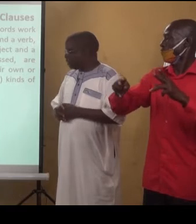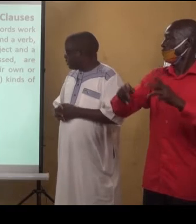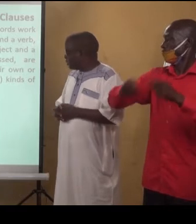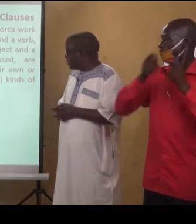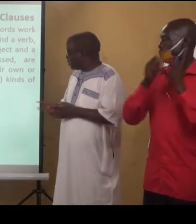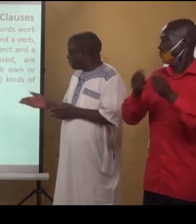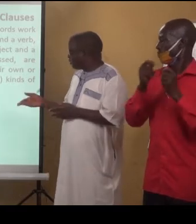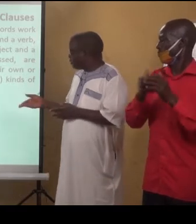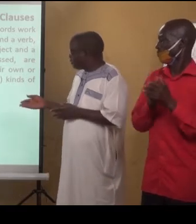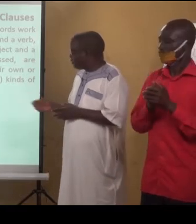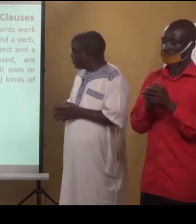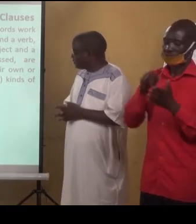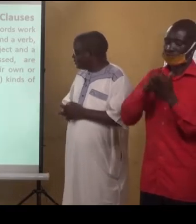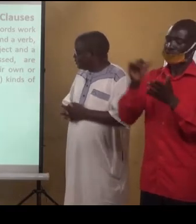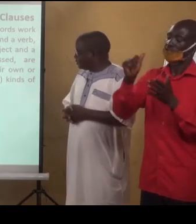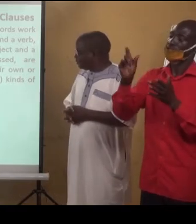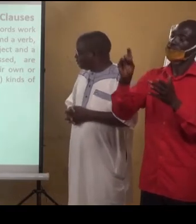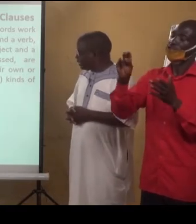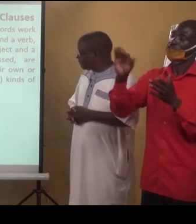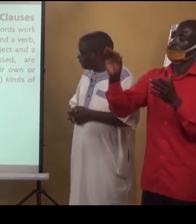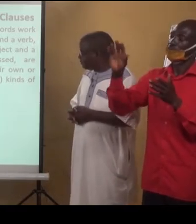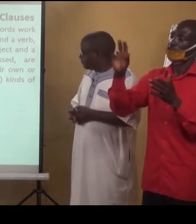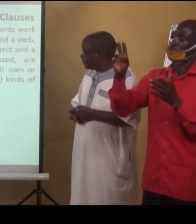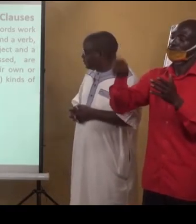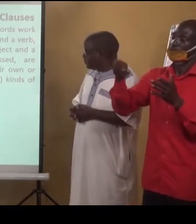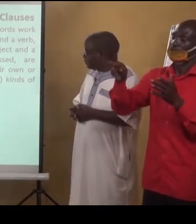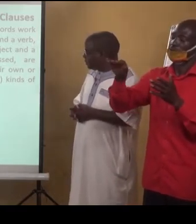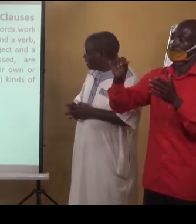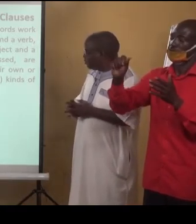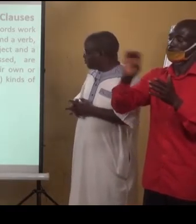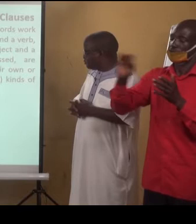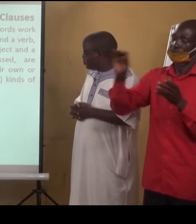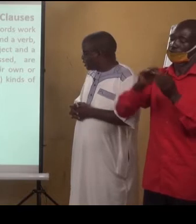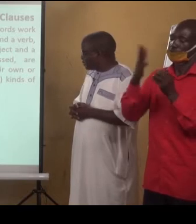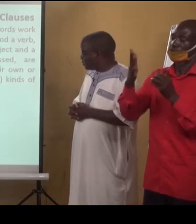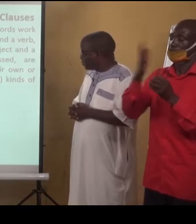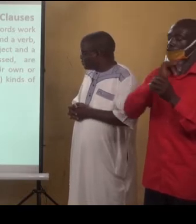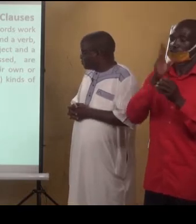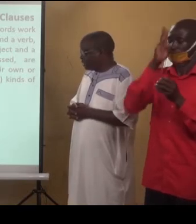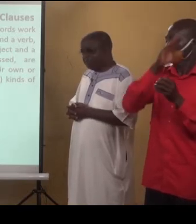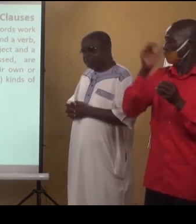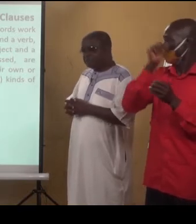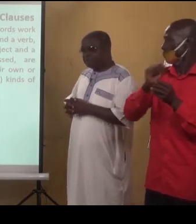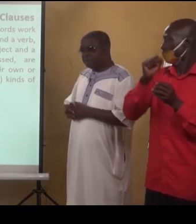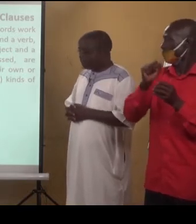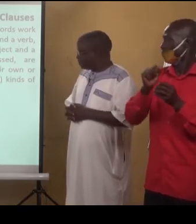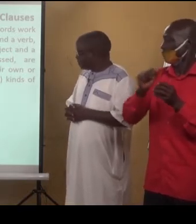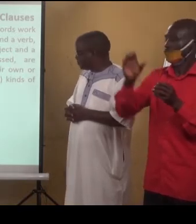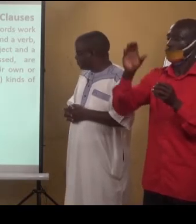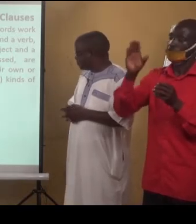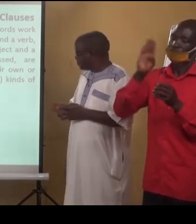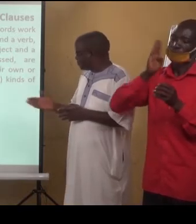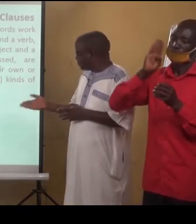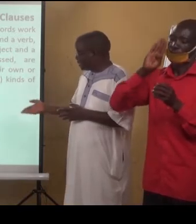quickly. Adverbial phrase. Number 5, a beautiful brown. A beautiful brown.